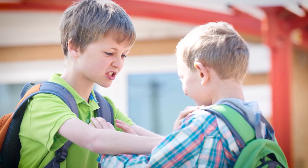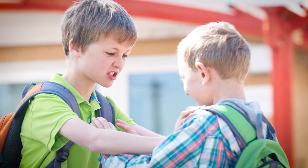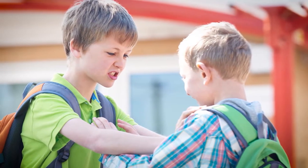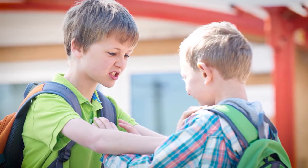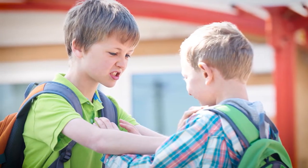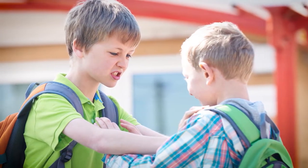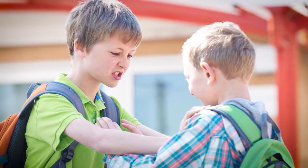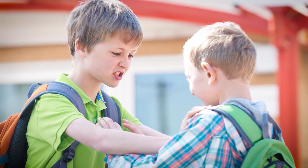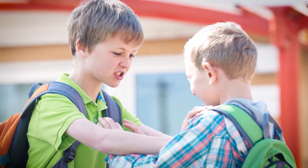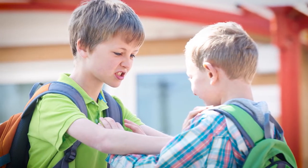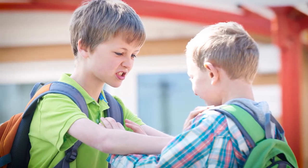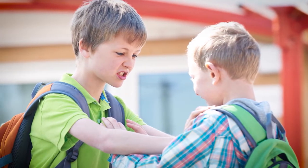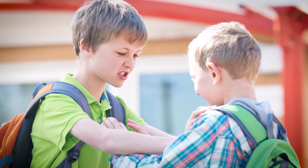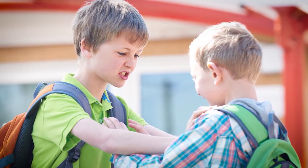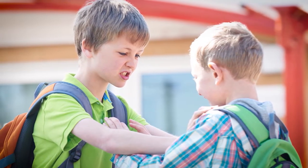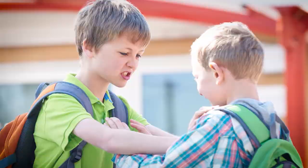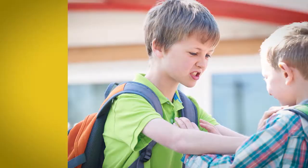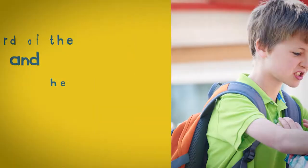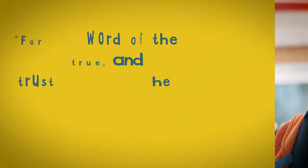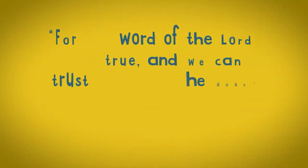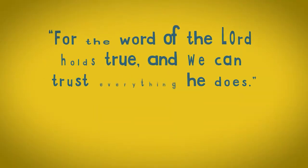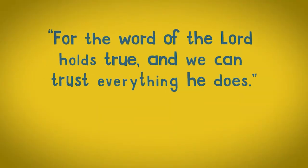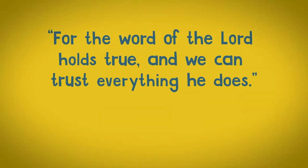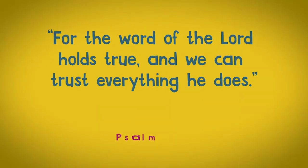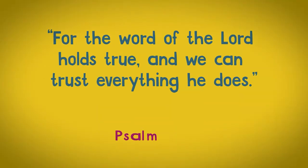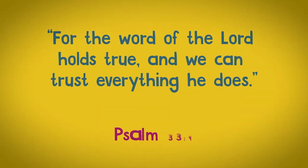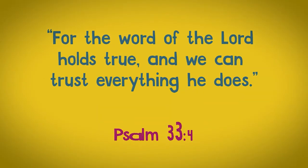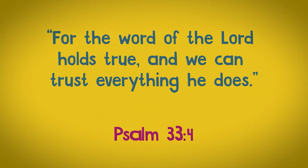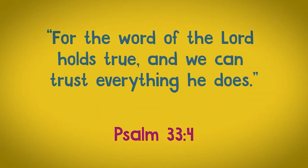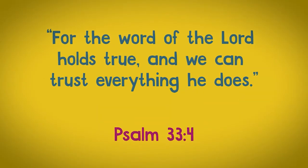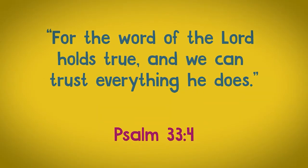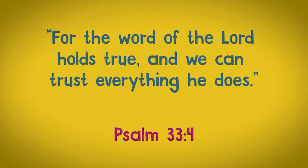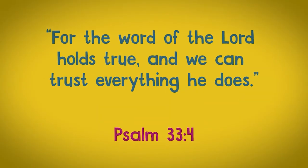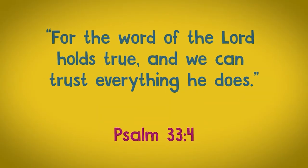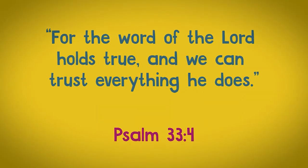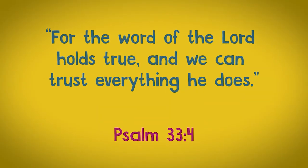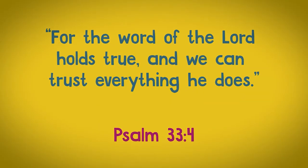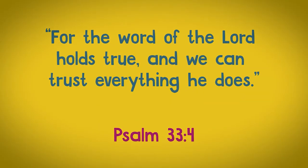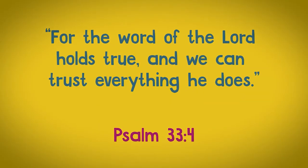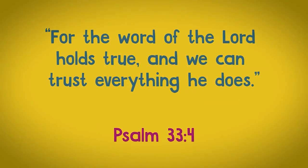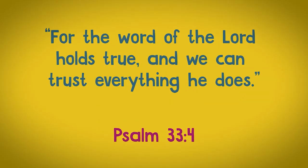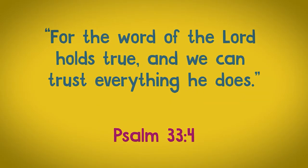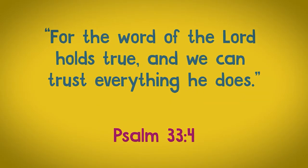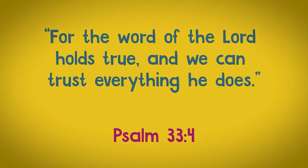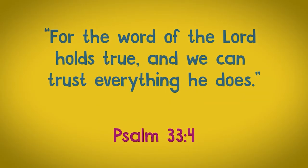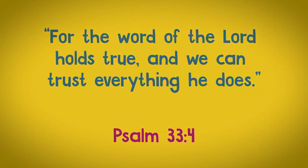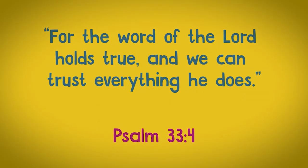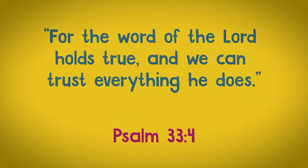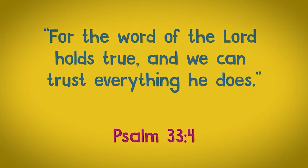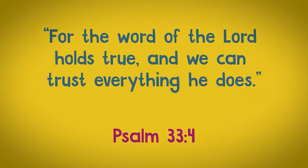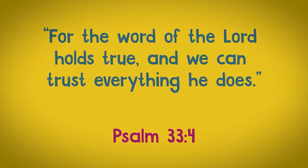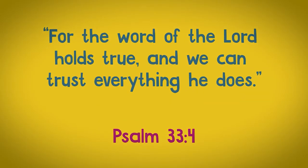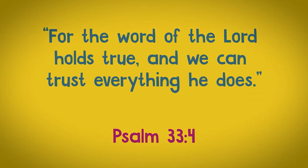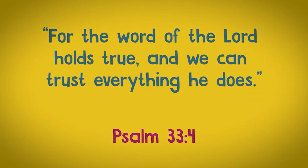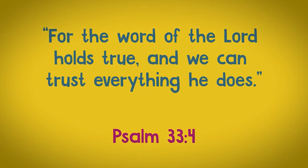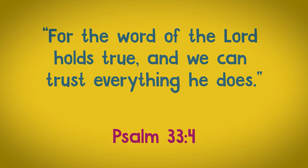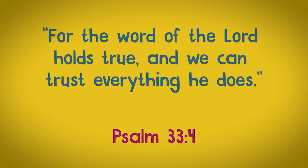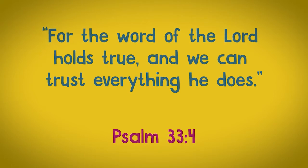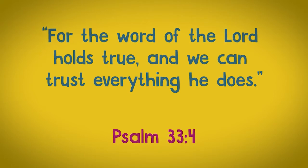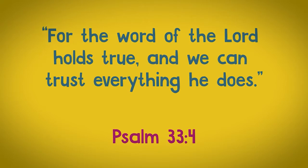or fix by yourselves. But in the Bible book of Psalms, chapter 33, verse 4, it says, "For the